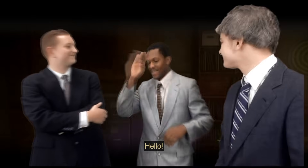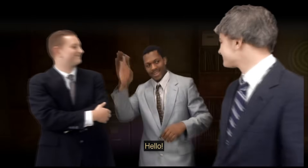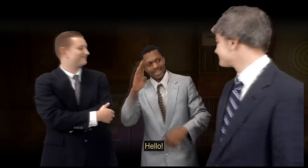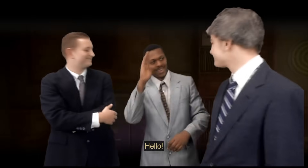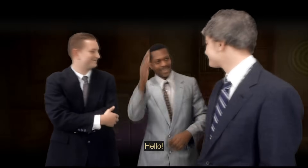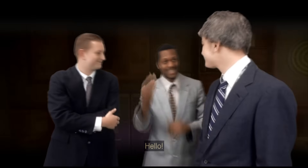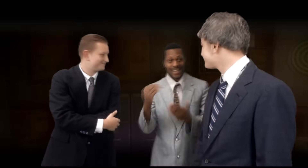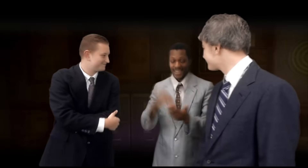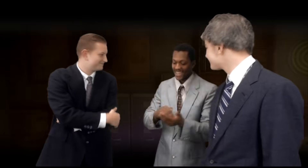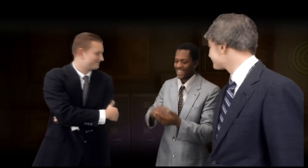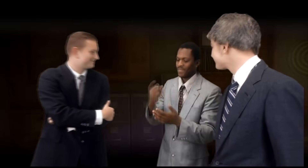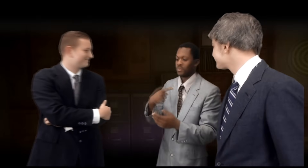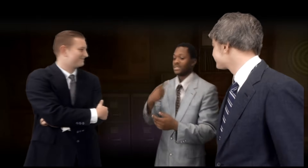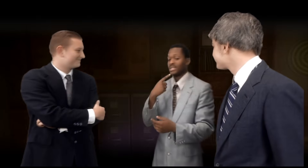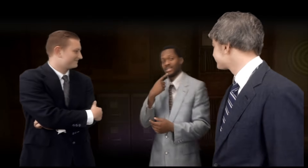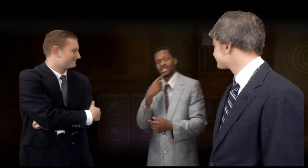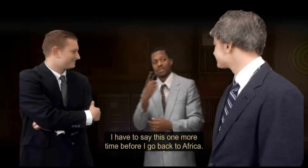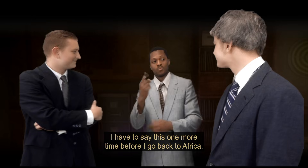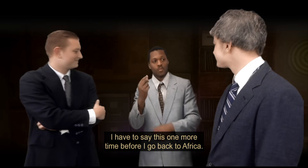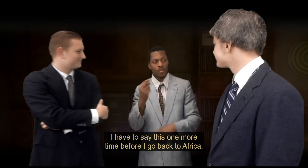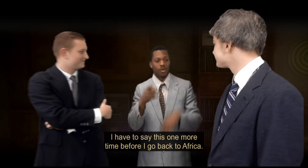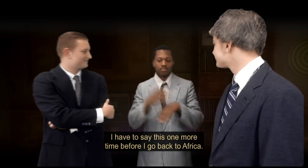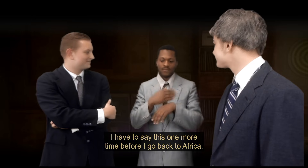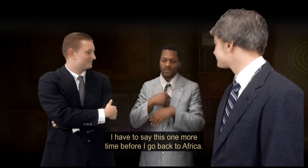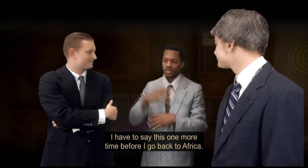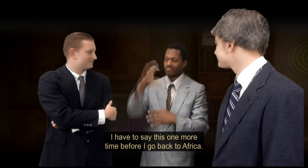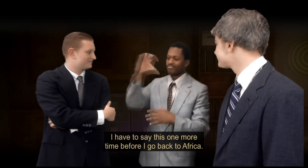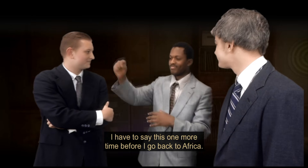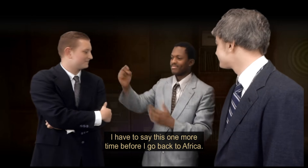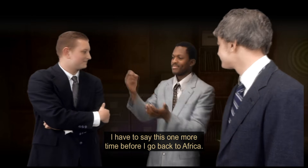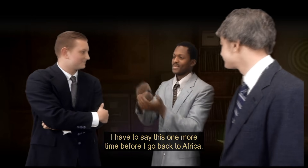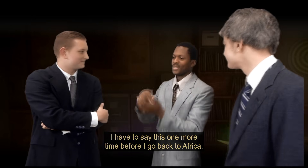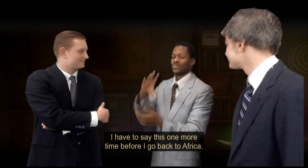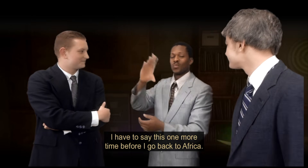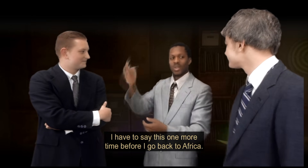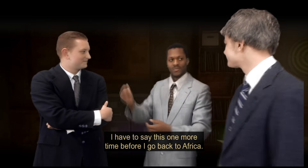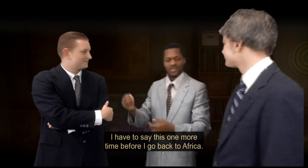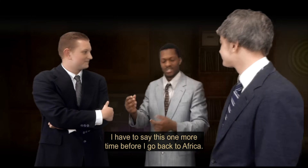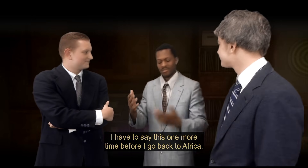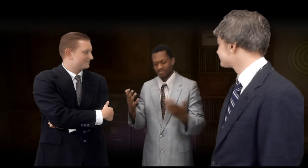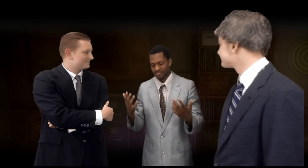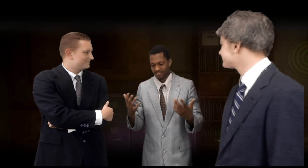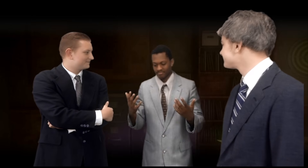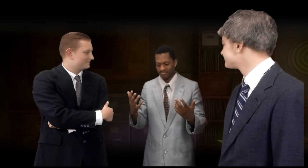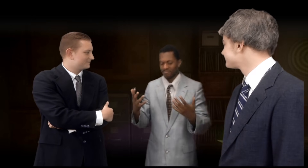Hello. How to say this one more time before I go back to Africa?